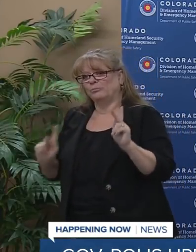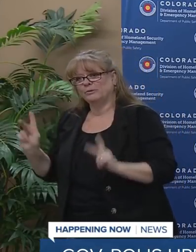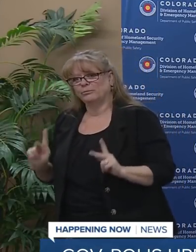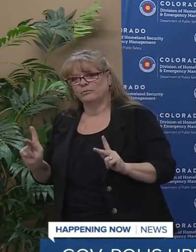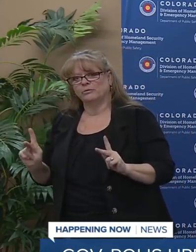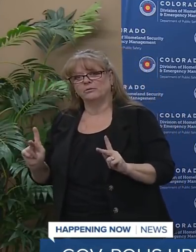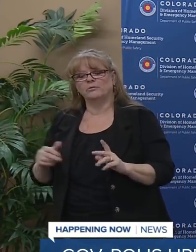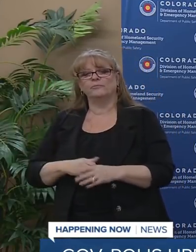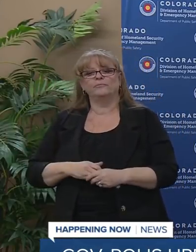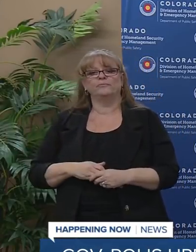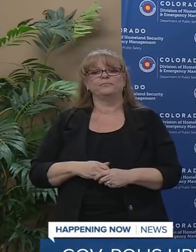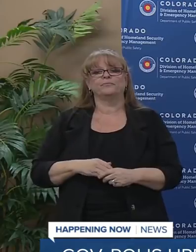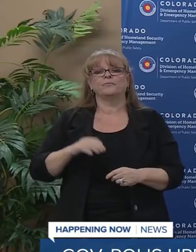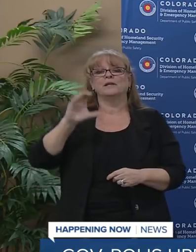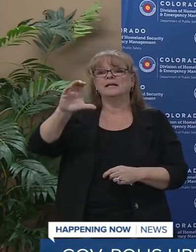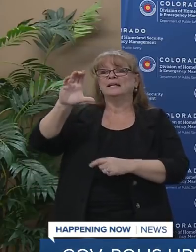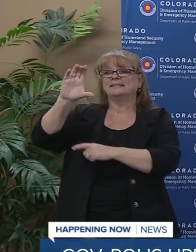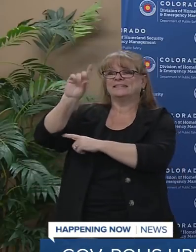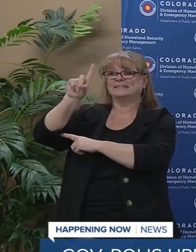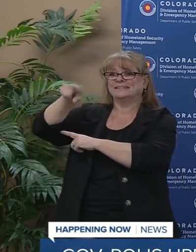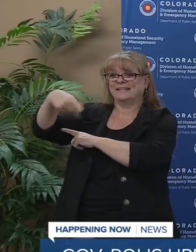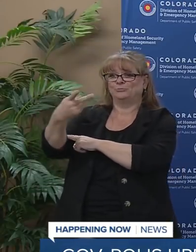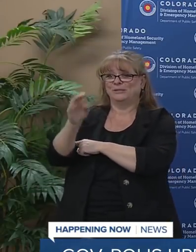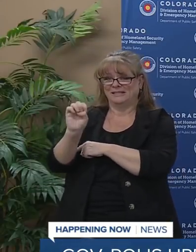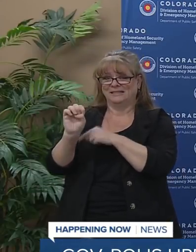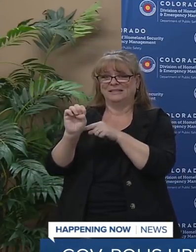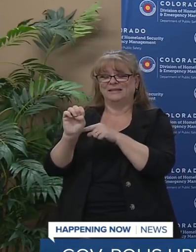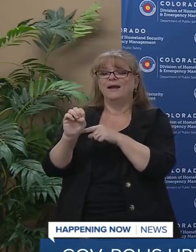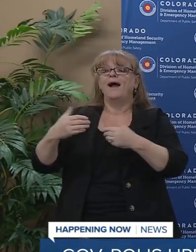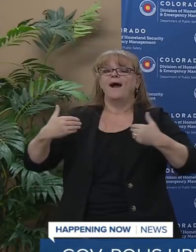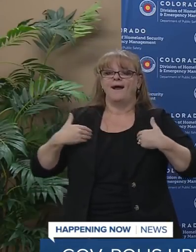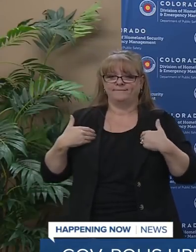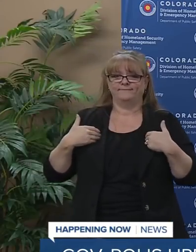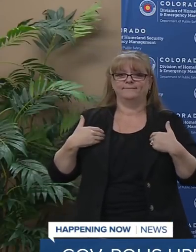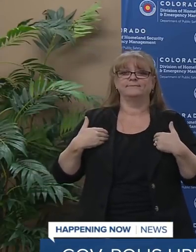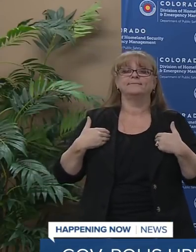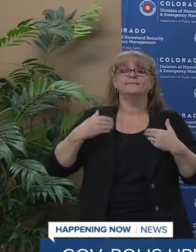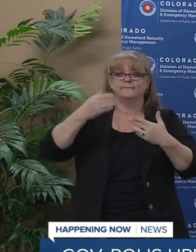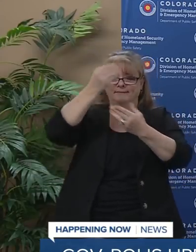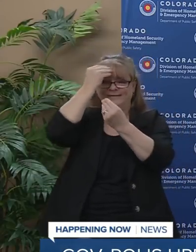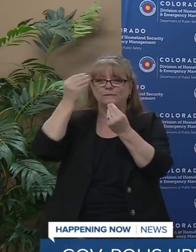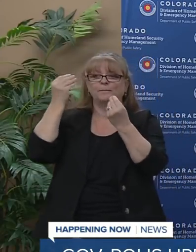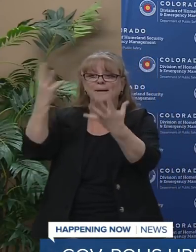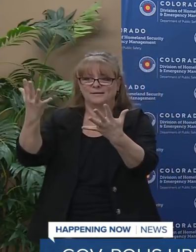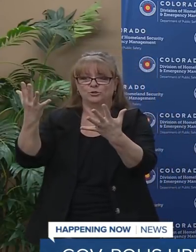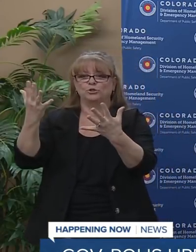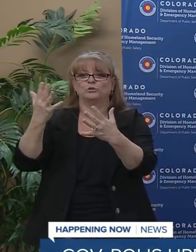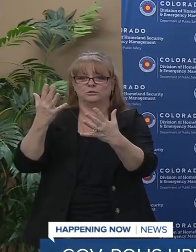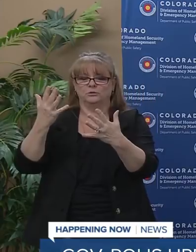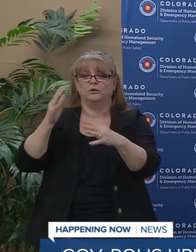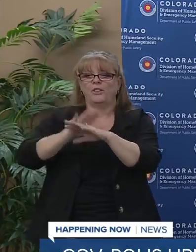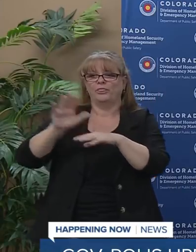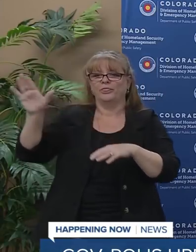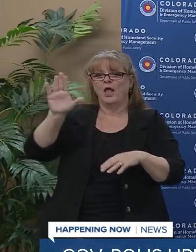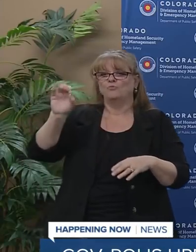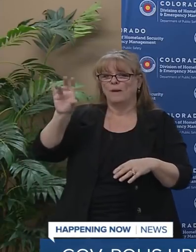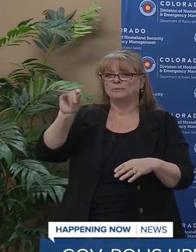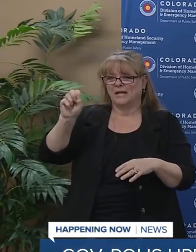and Environment, and I look forward to updating them in person on the phone next Tuesday. Final telephone question.